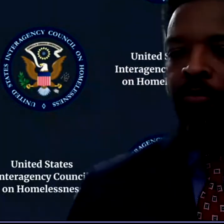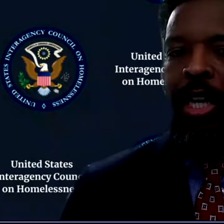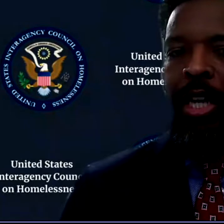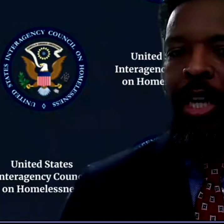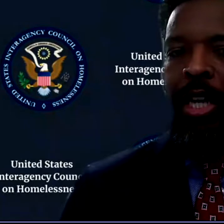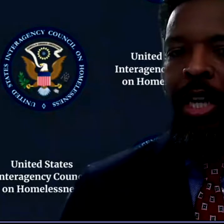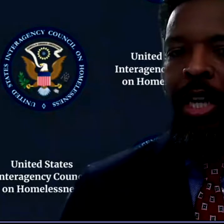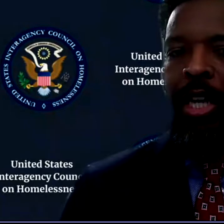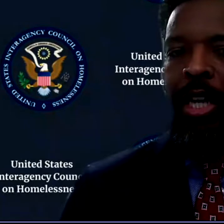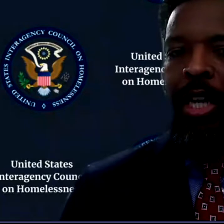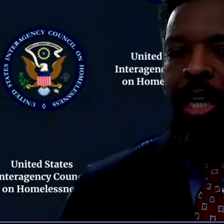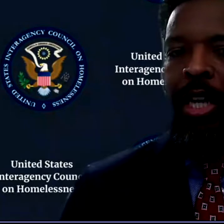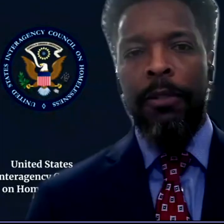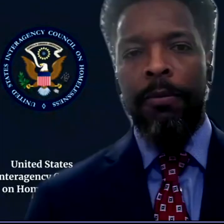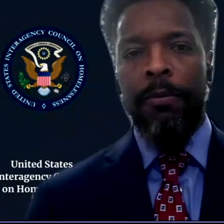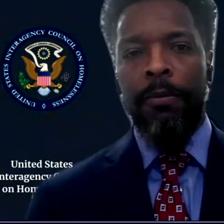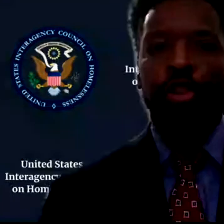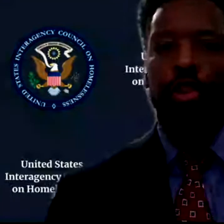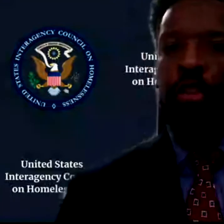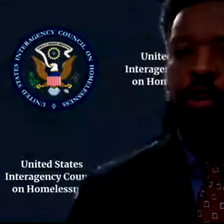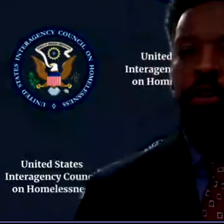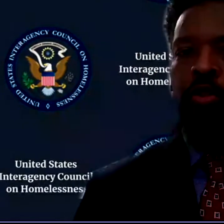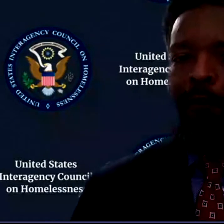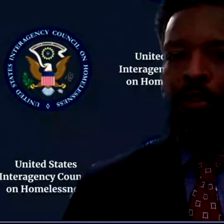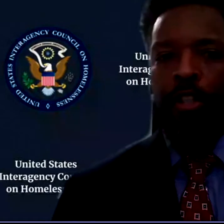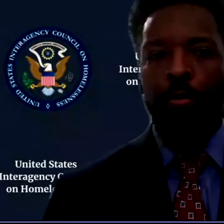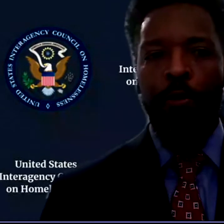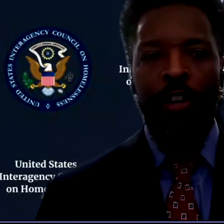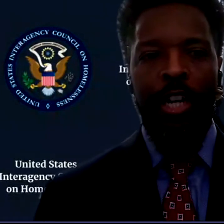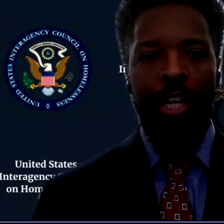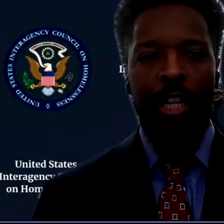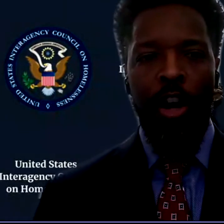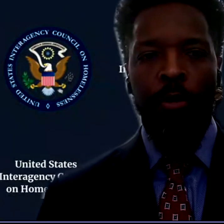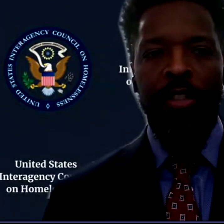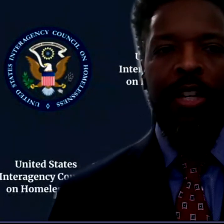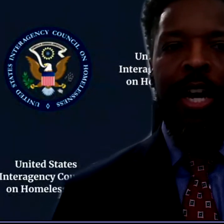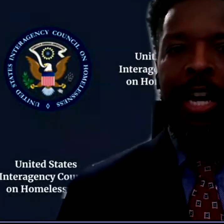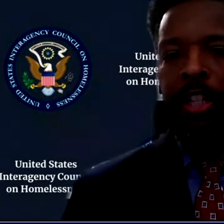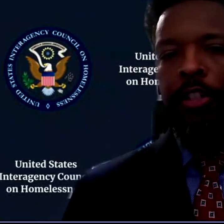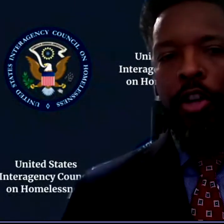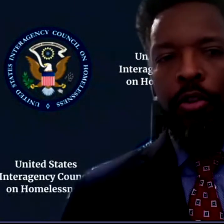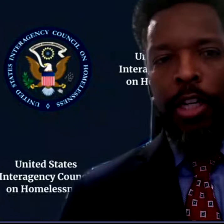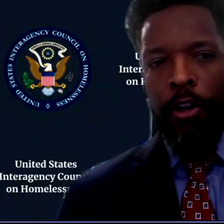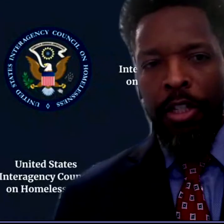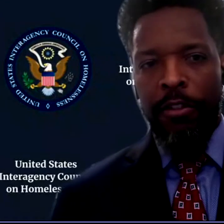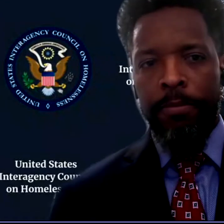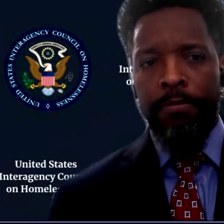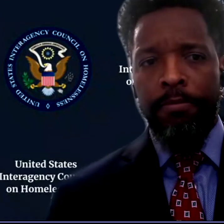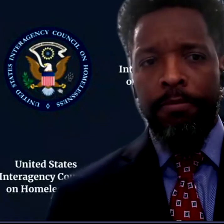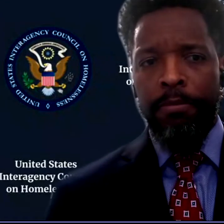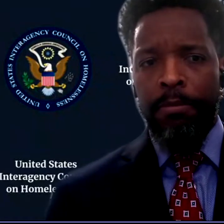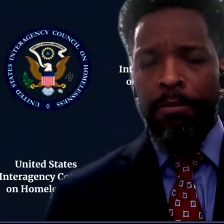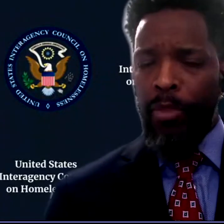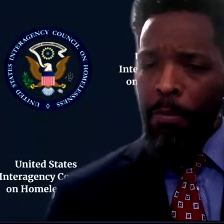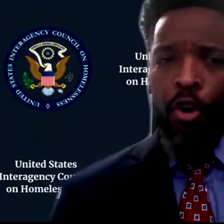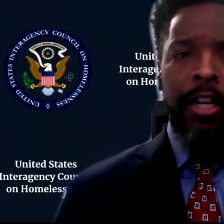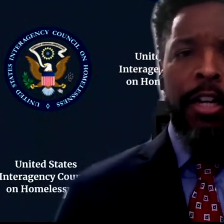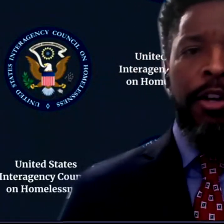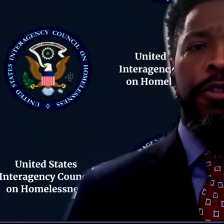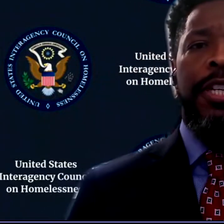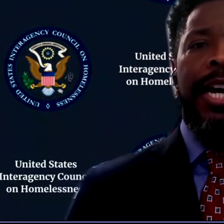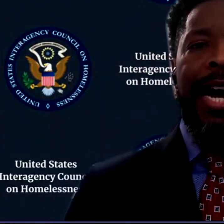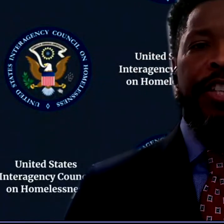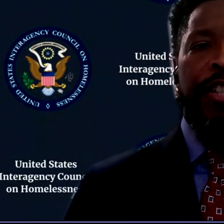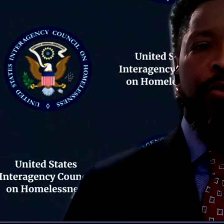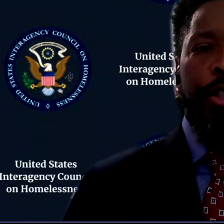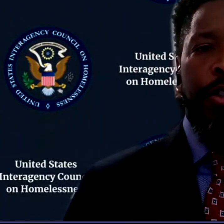inspiring and life-saving. The work you do is critical to our efforts to prevent and end homelessness, and it doesn't go unnoticed. Before